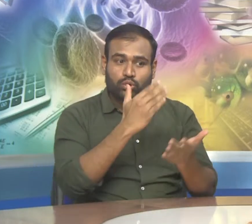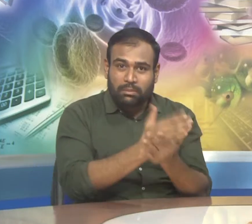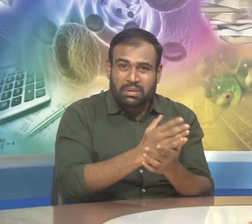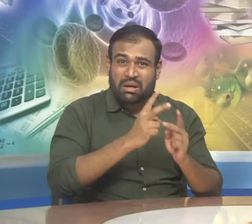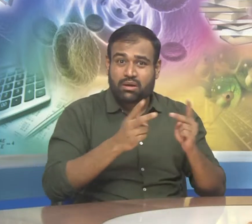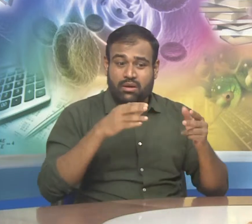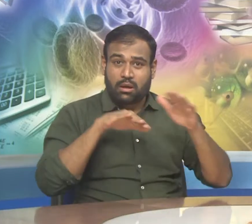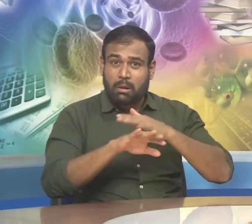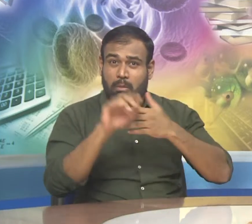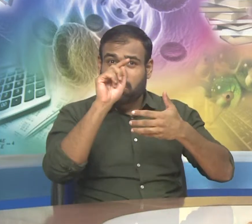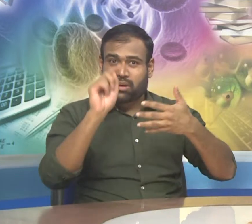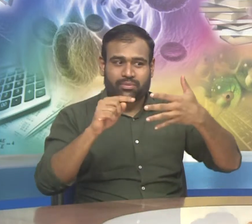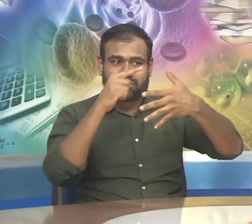Habeas corpus,